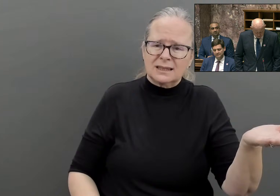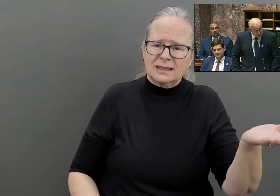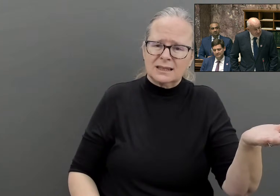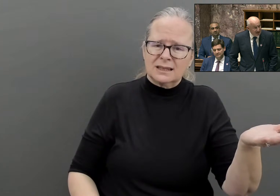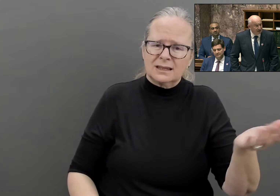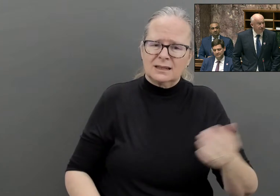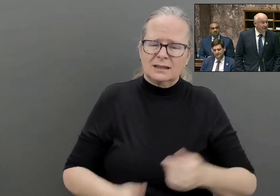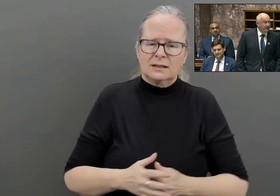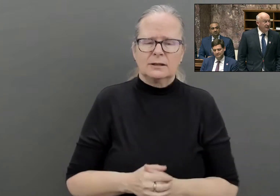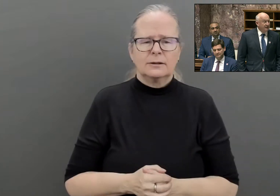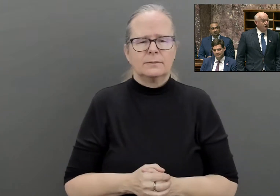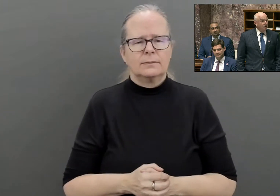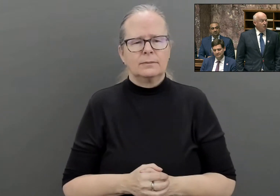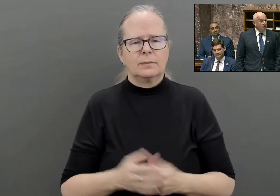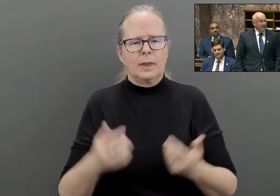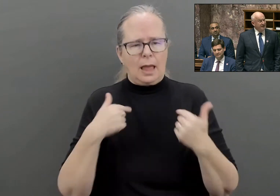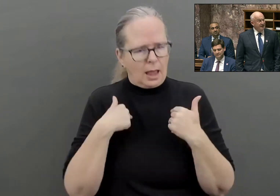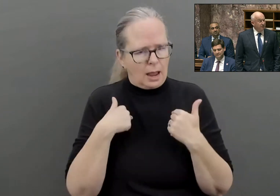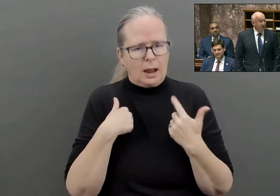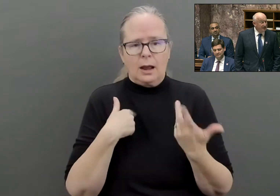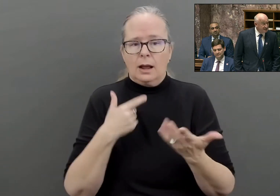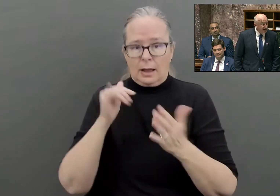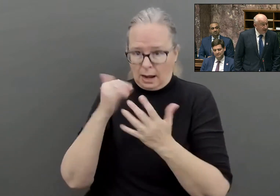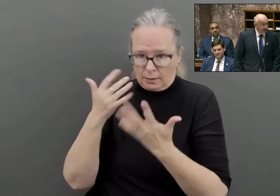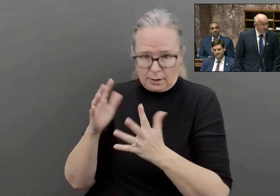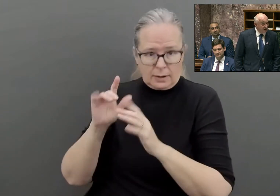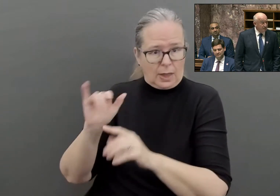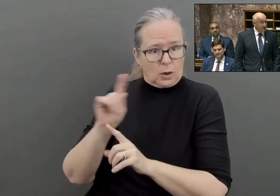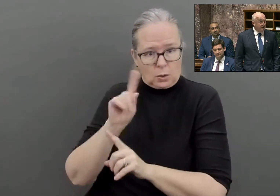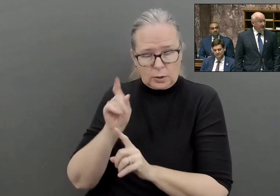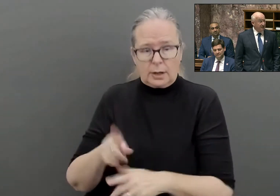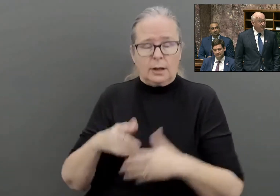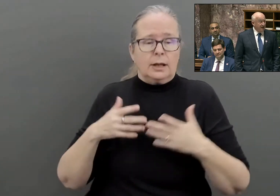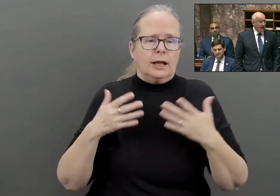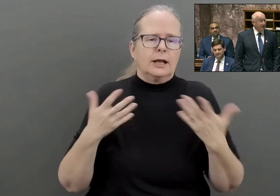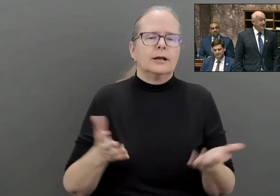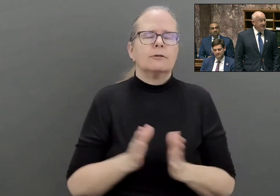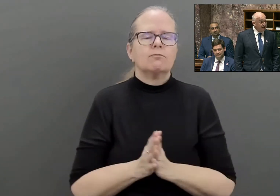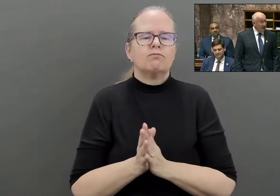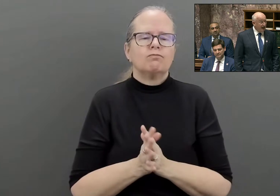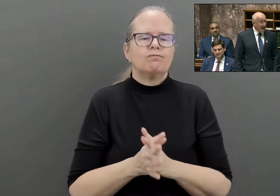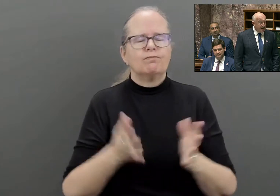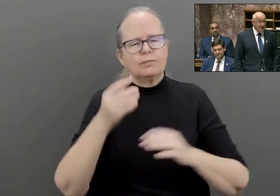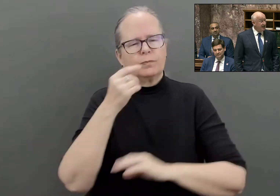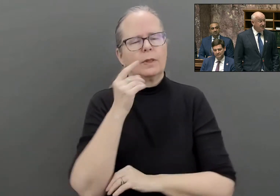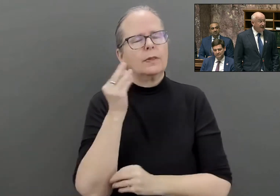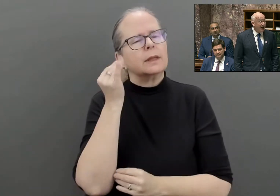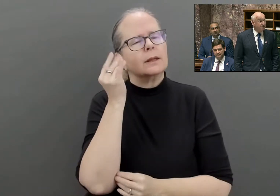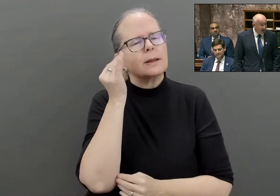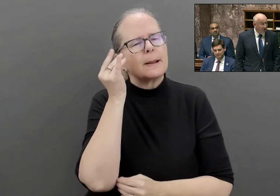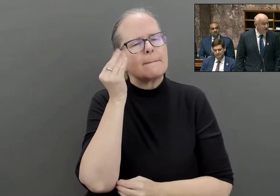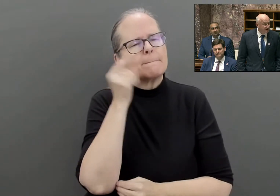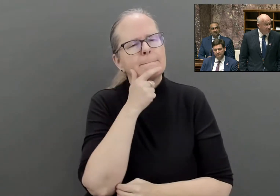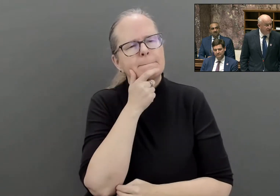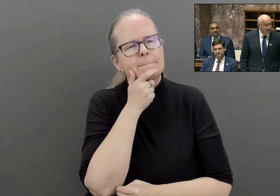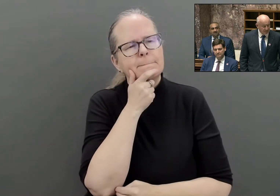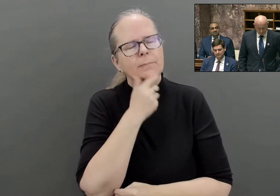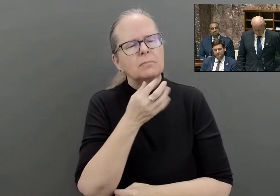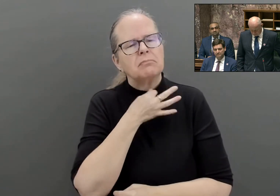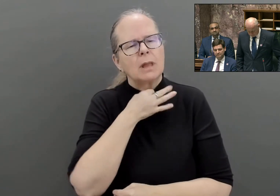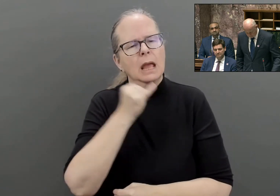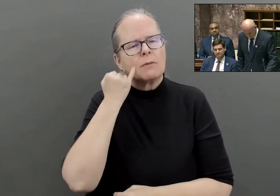it reminds me of what they did on this side of the House, Honourable Speaker. If they sell the land, it doesn't get built.